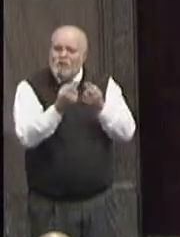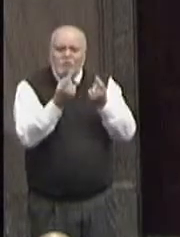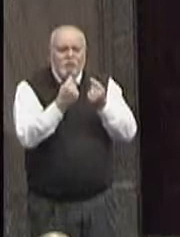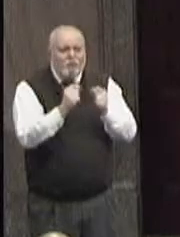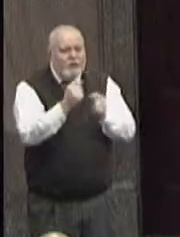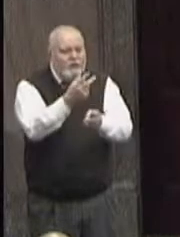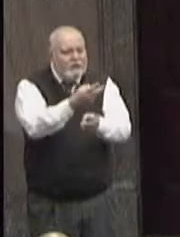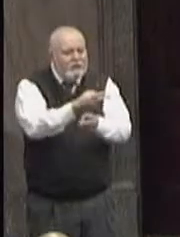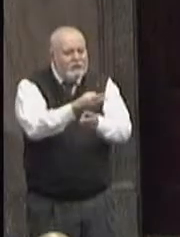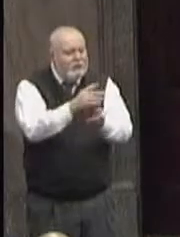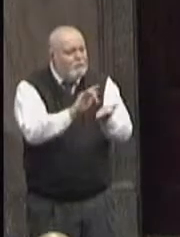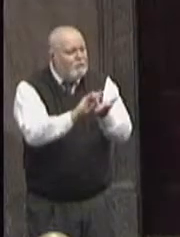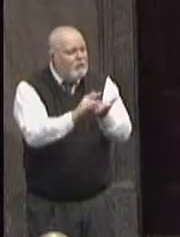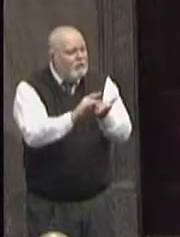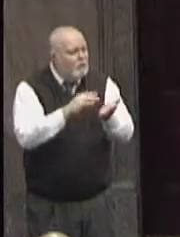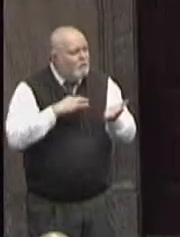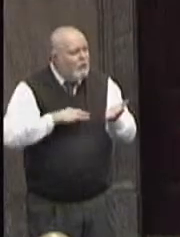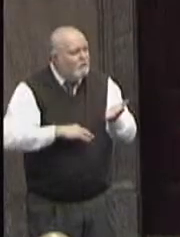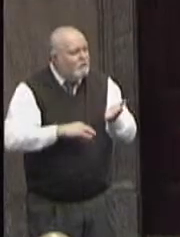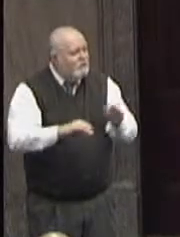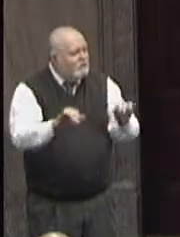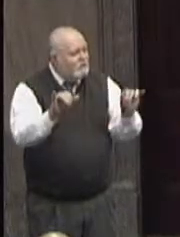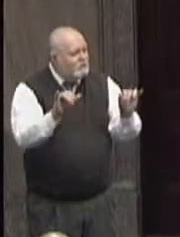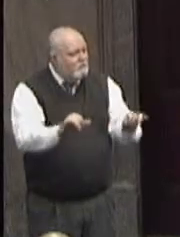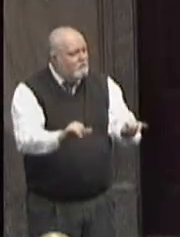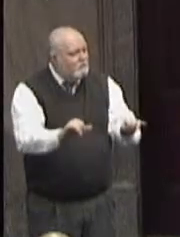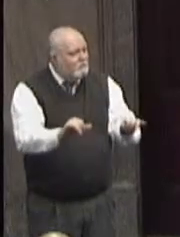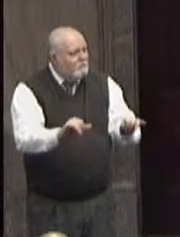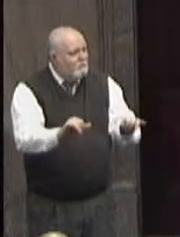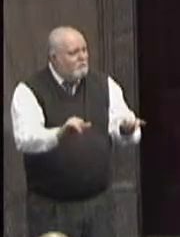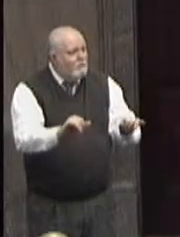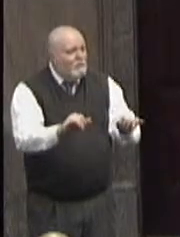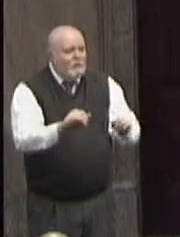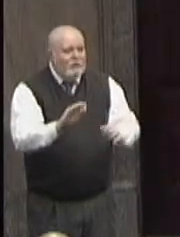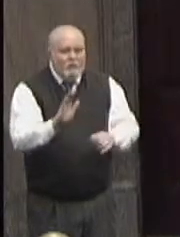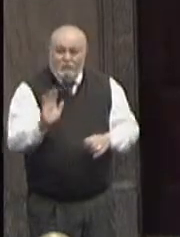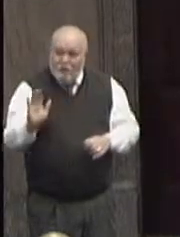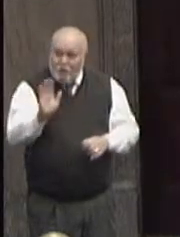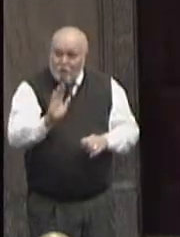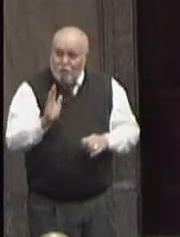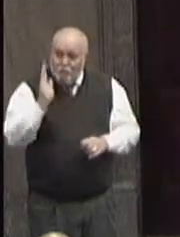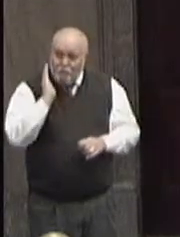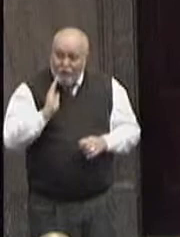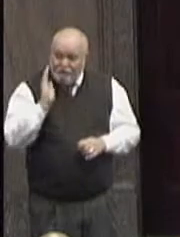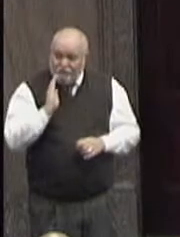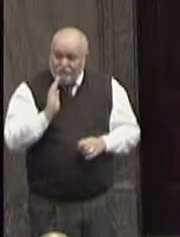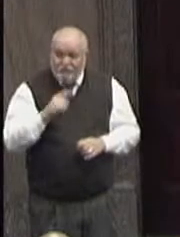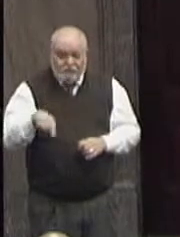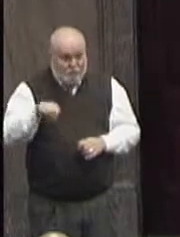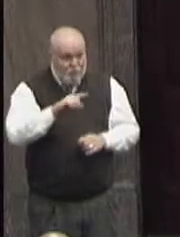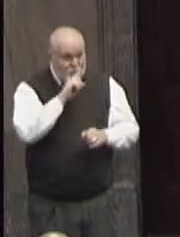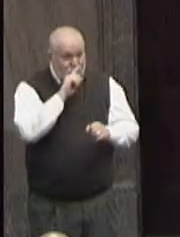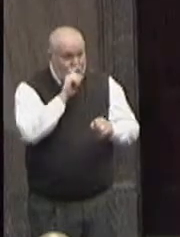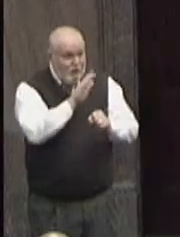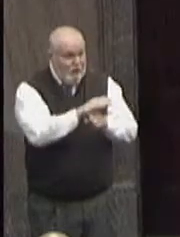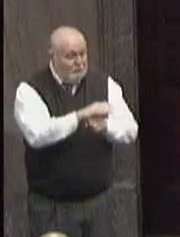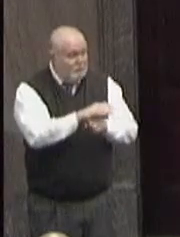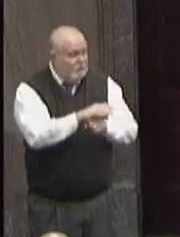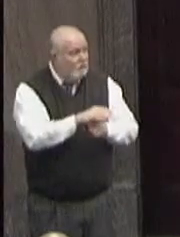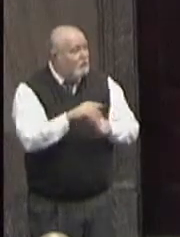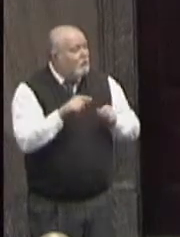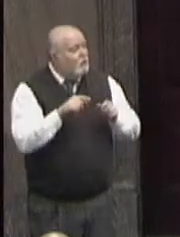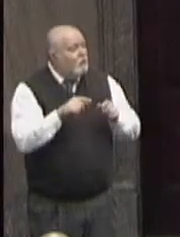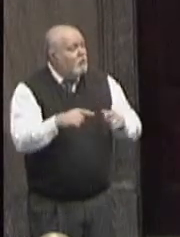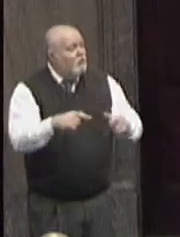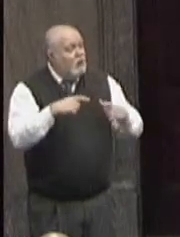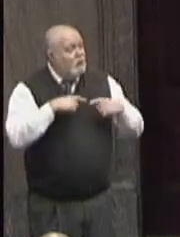our medical benefits to remain the same, which your predecessors and you promised. As I retired